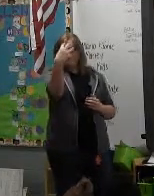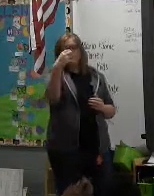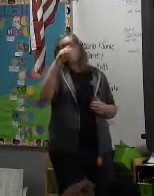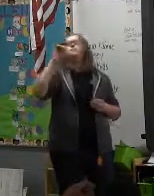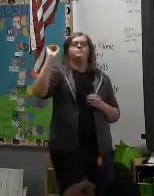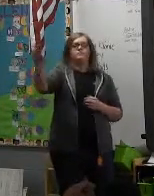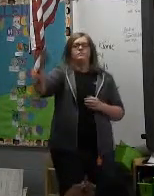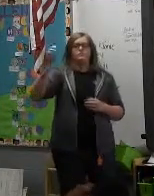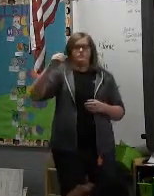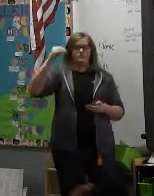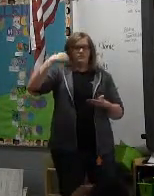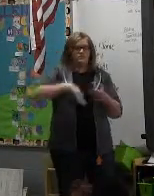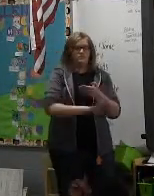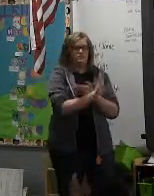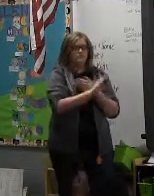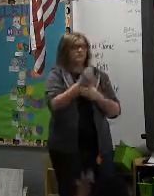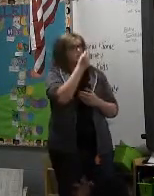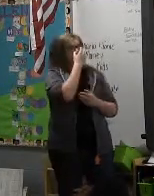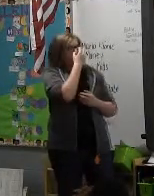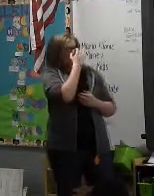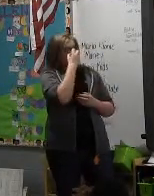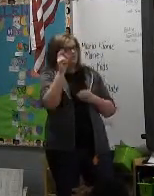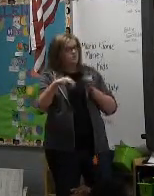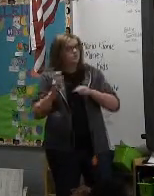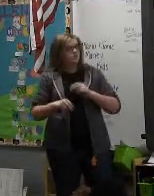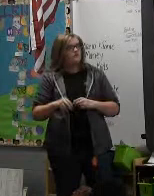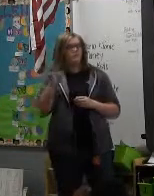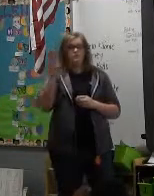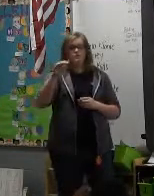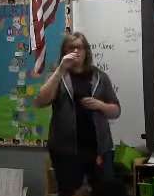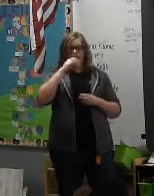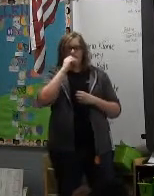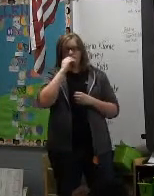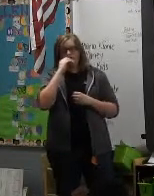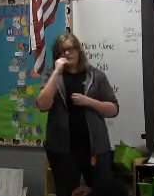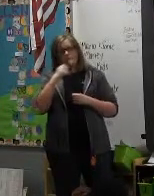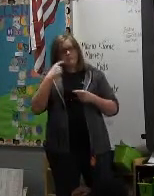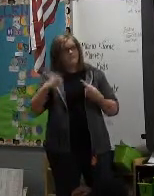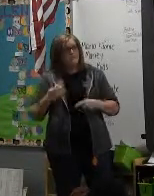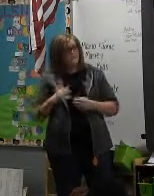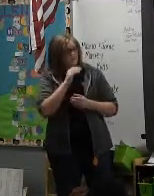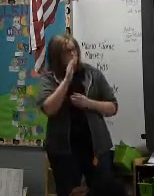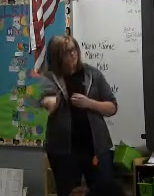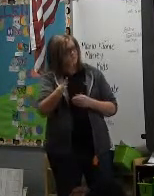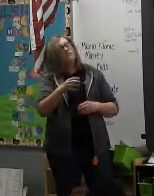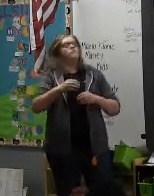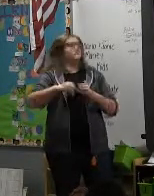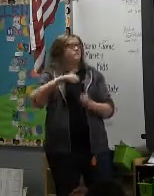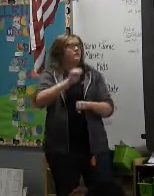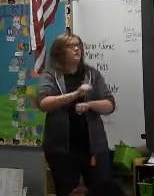work in the circus. You won't last a day out there."